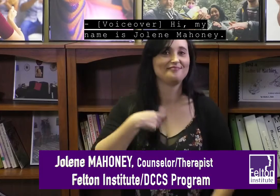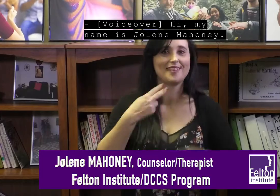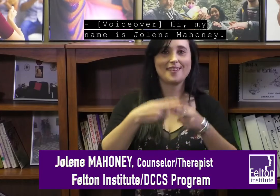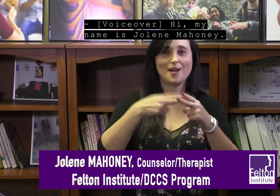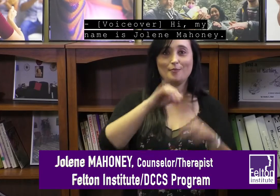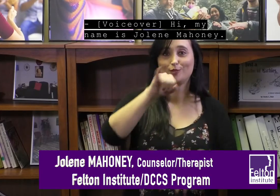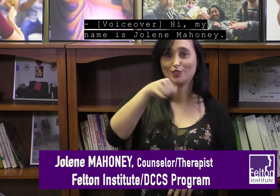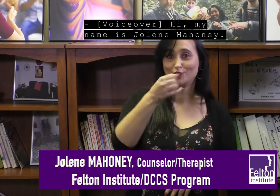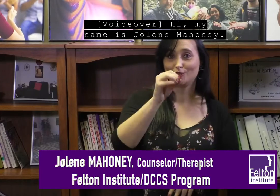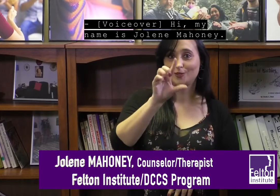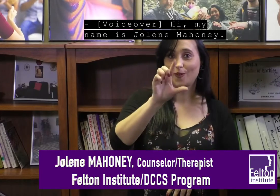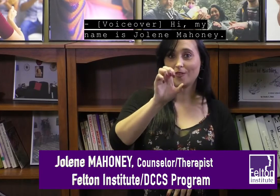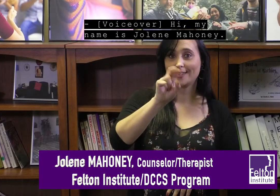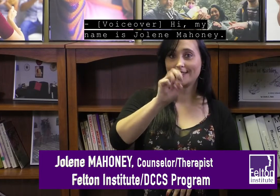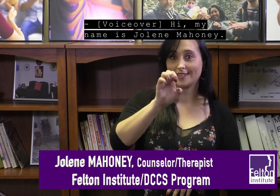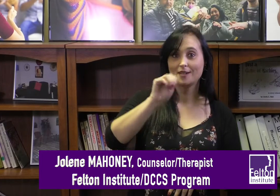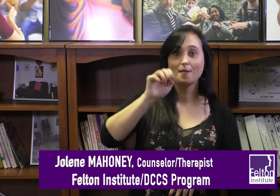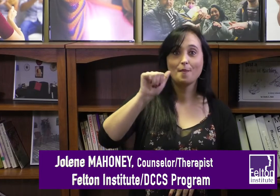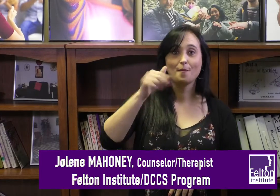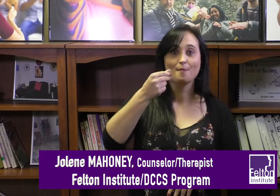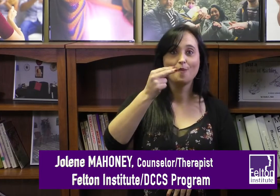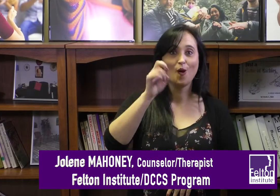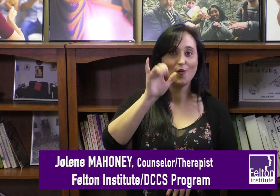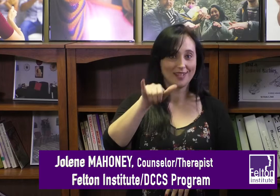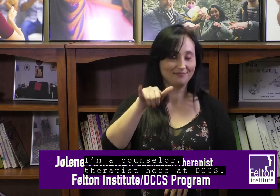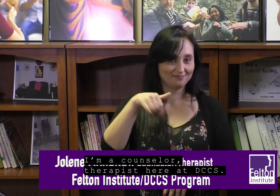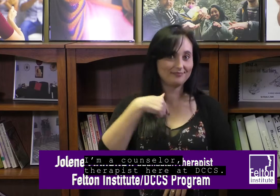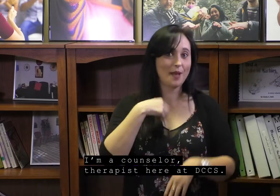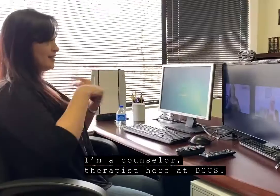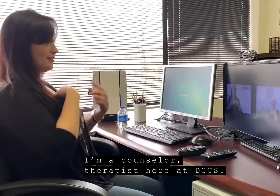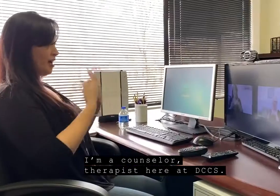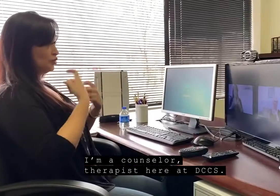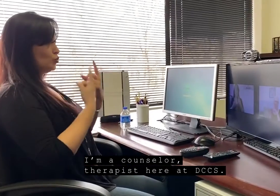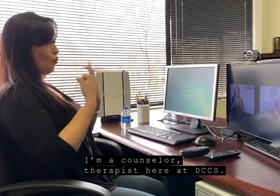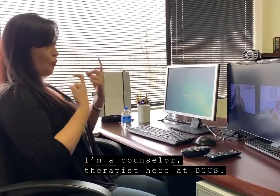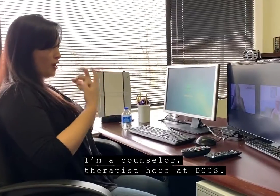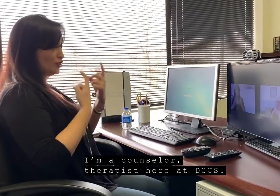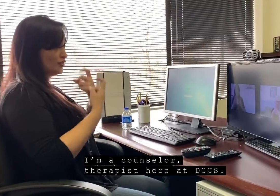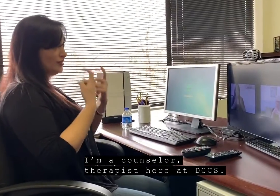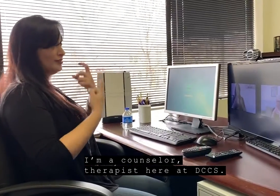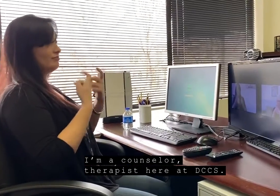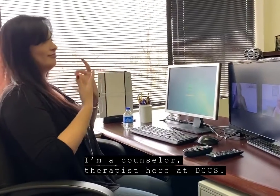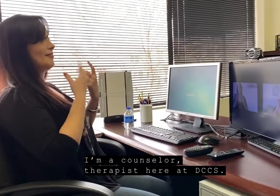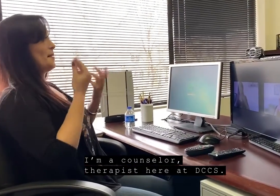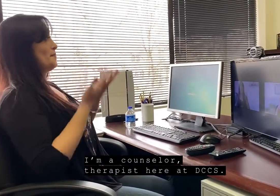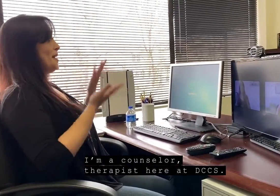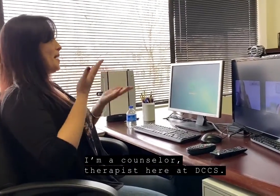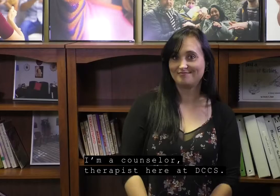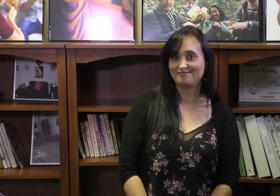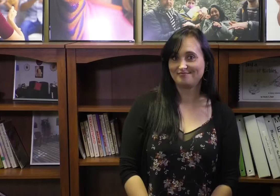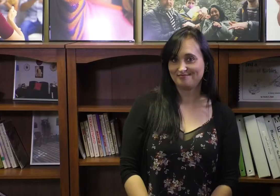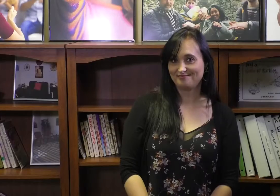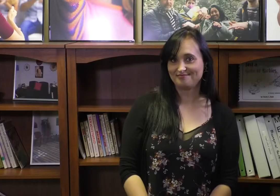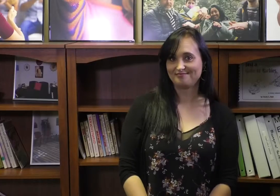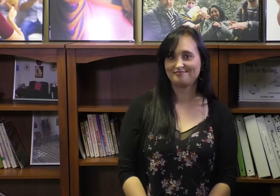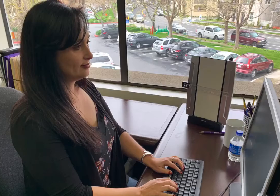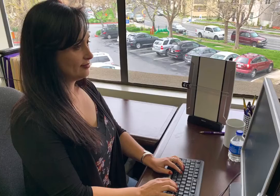Hi, my name is Jolene Mahoney. I'm a Counselor Therapist here at DCCS.